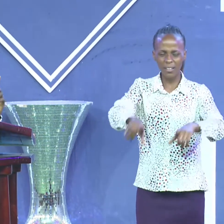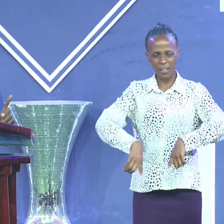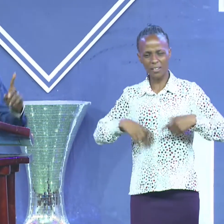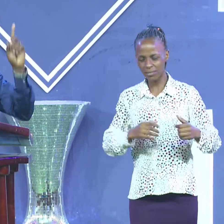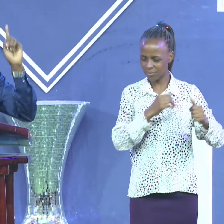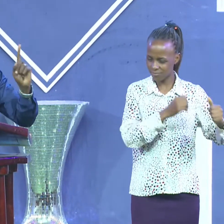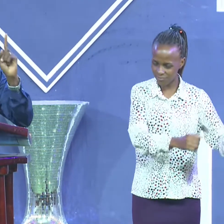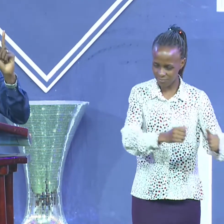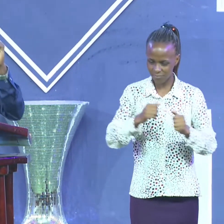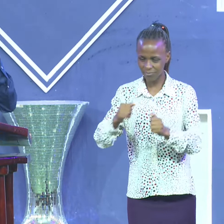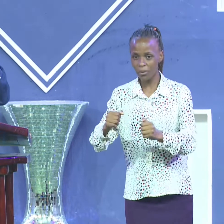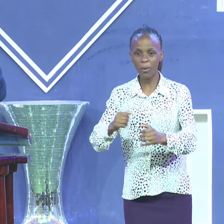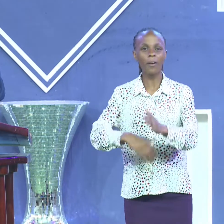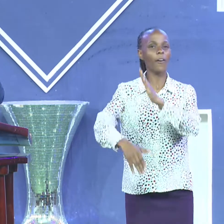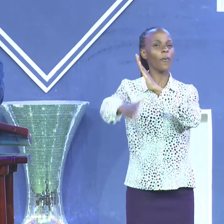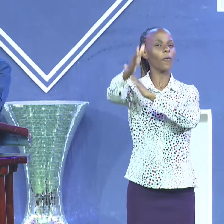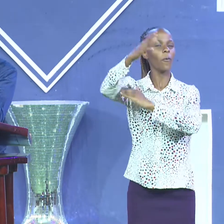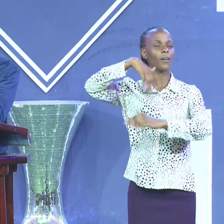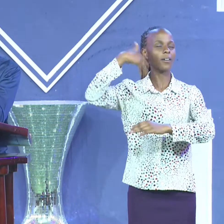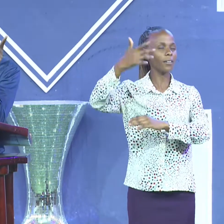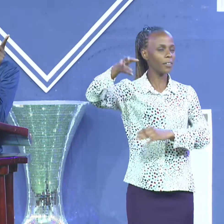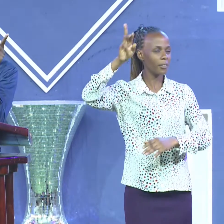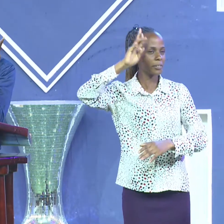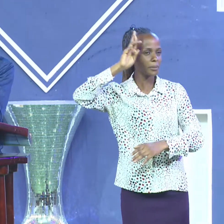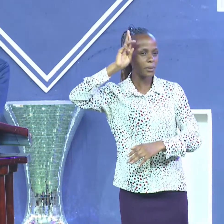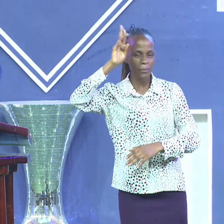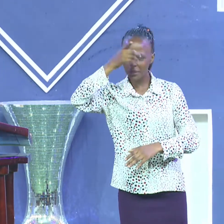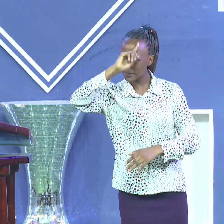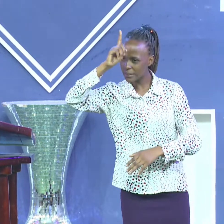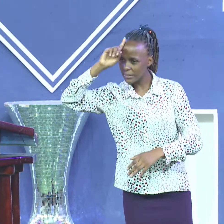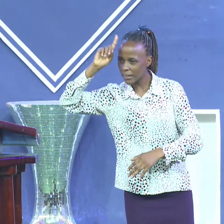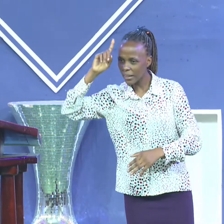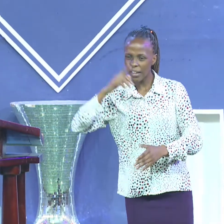was tough in that prison, God remembered him.